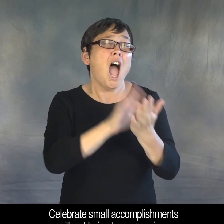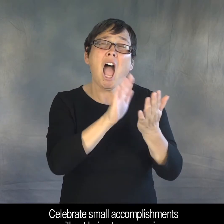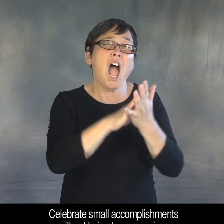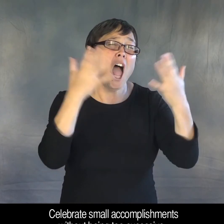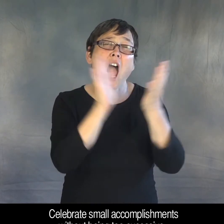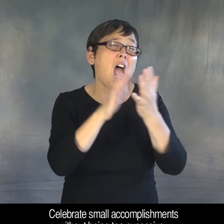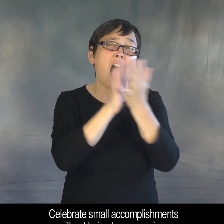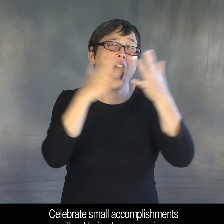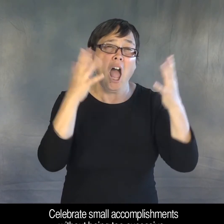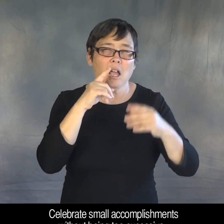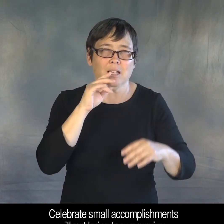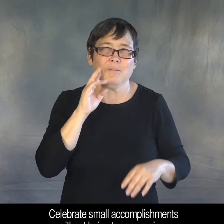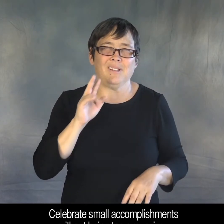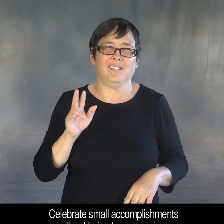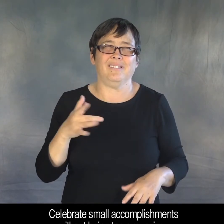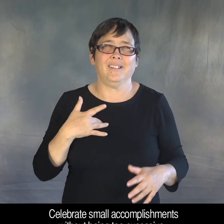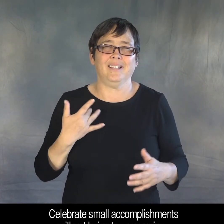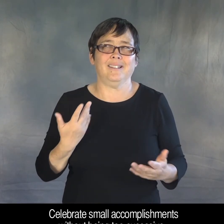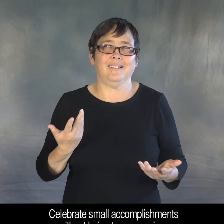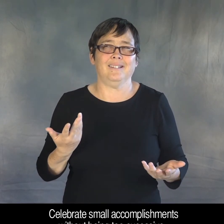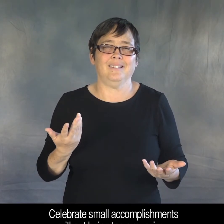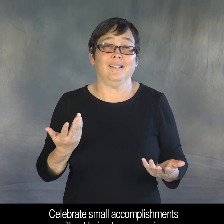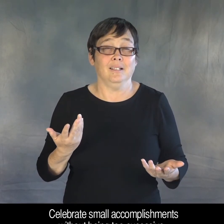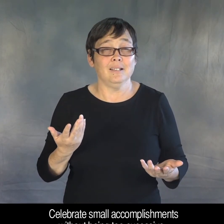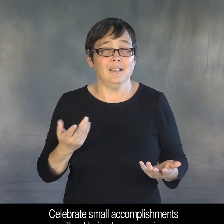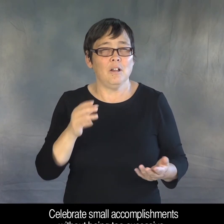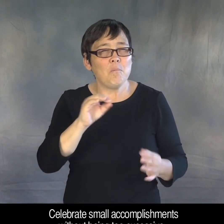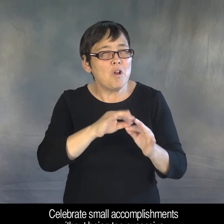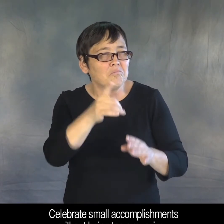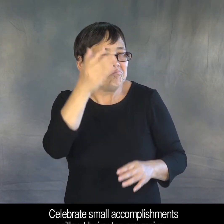Celebrate small accomplishments without being too excessive.